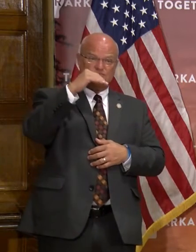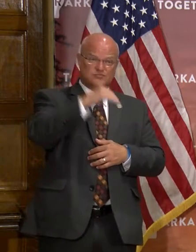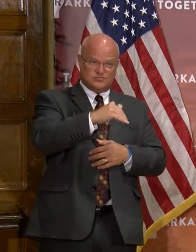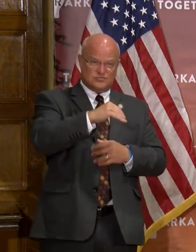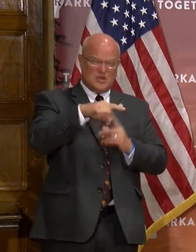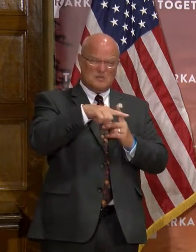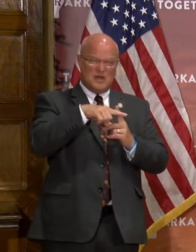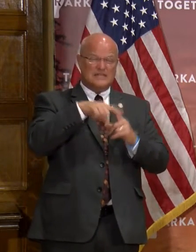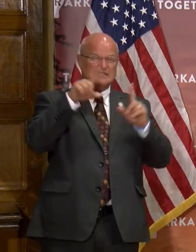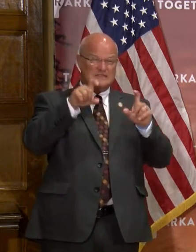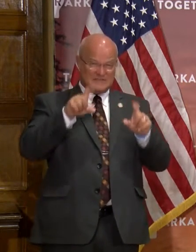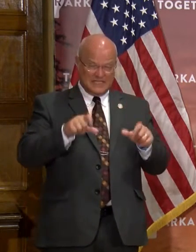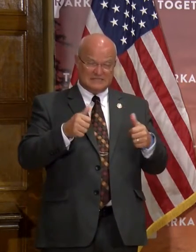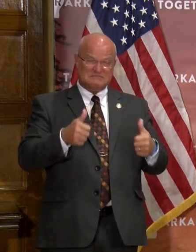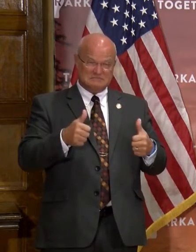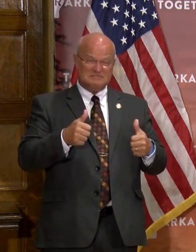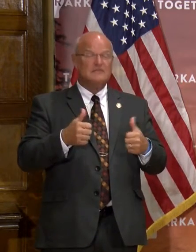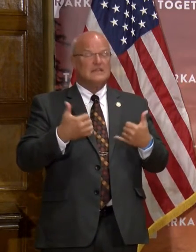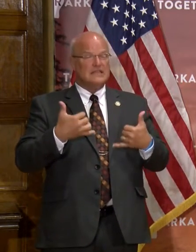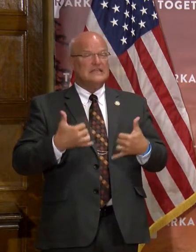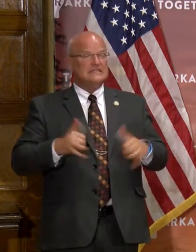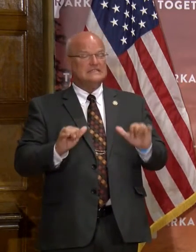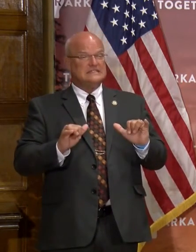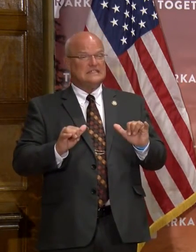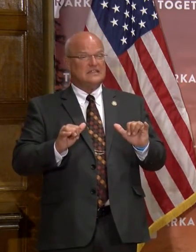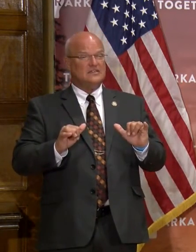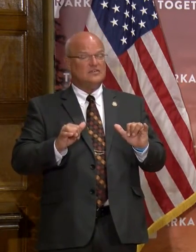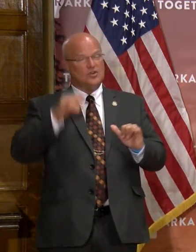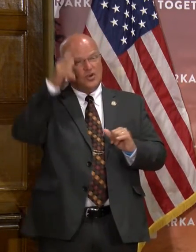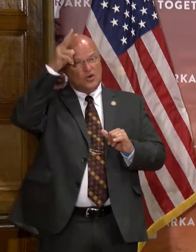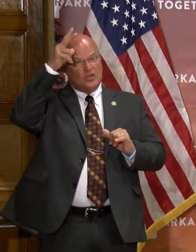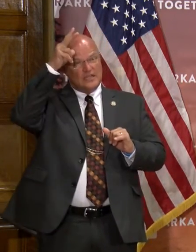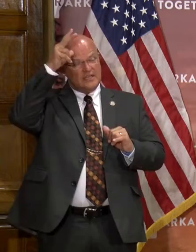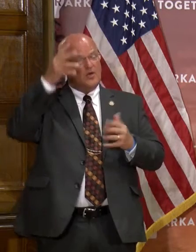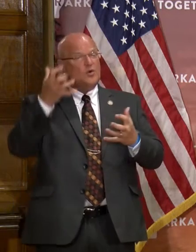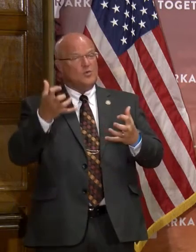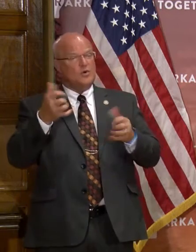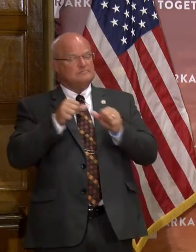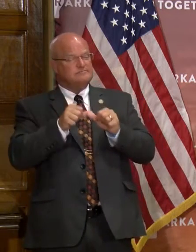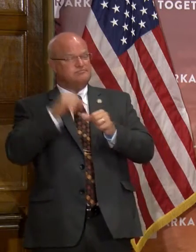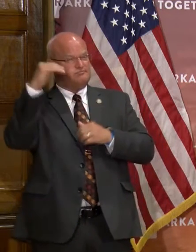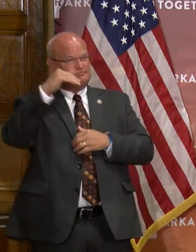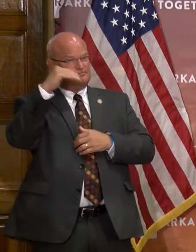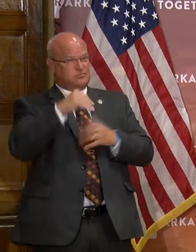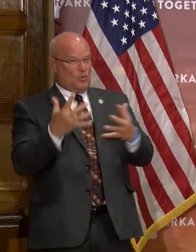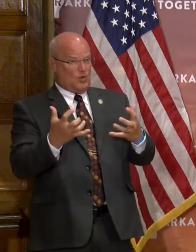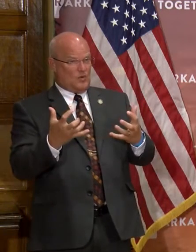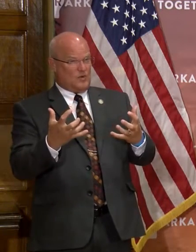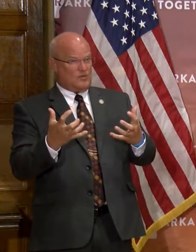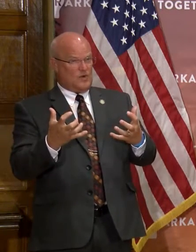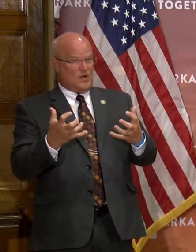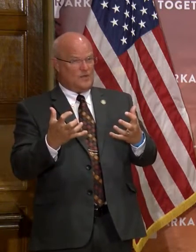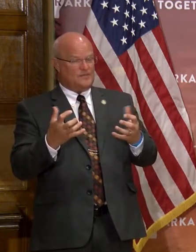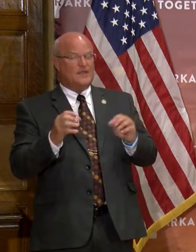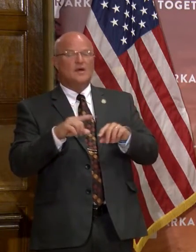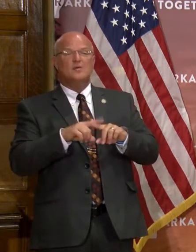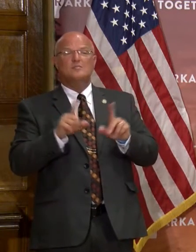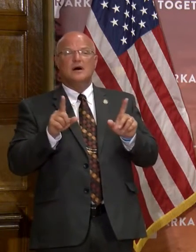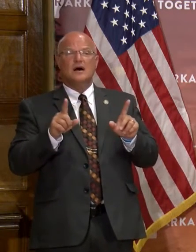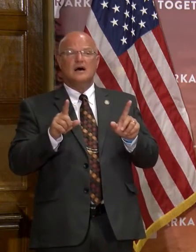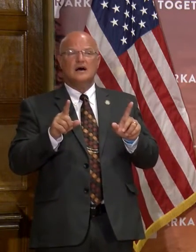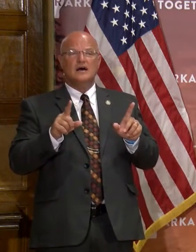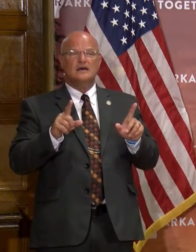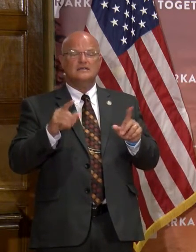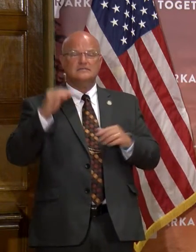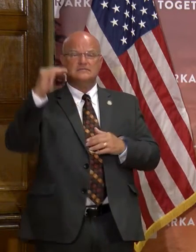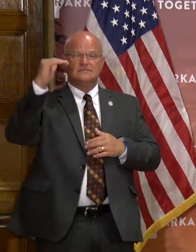number of positive tests. It's still early. We would like to see that continue downward, but if we do see that further trend in the